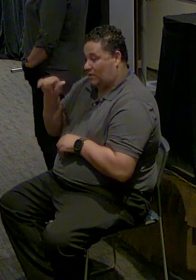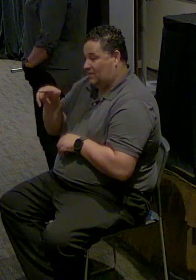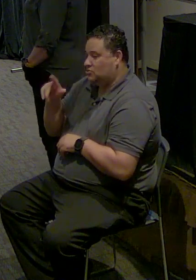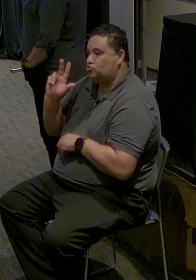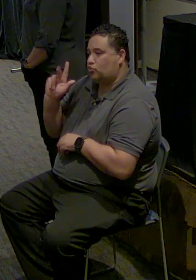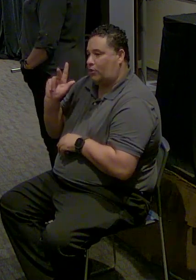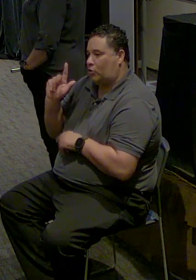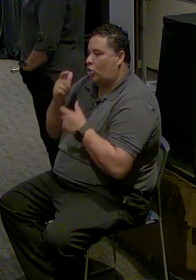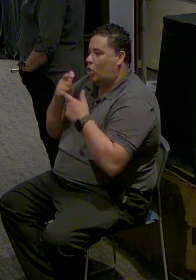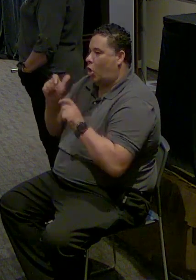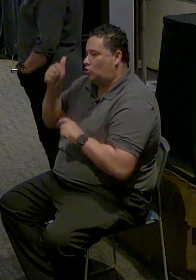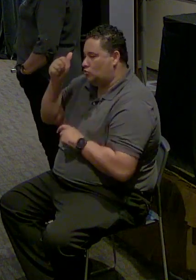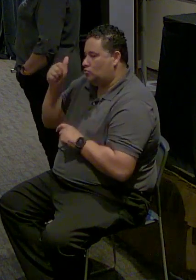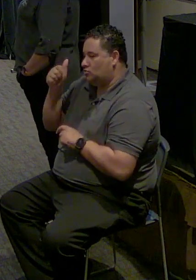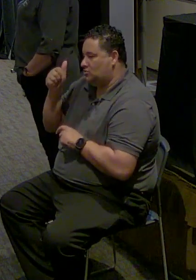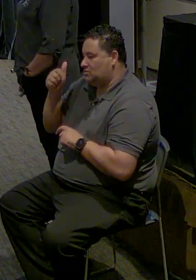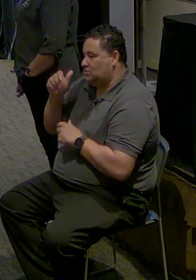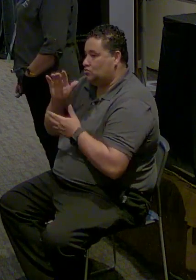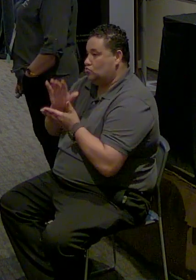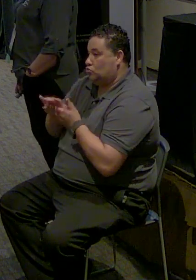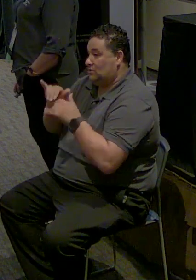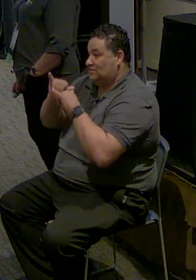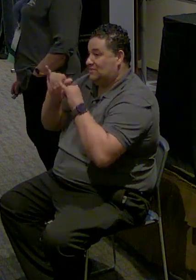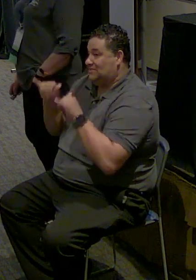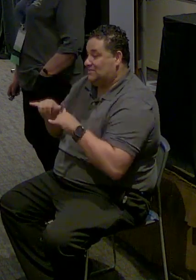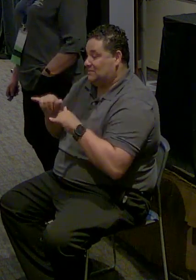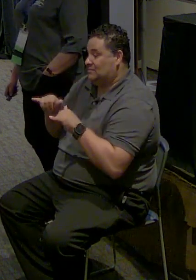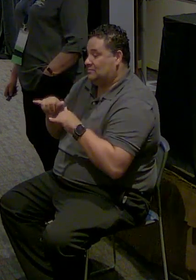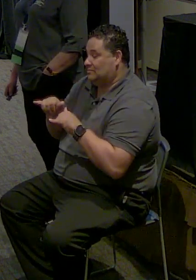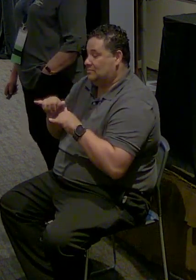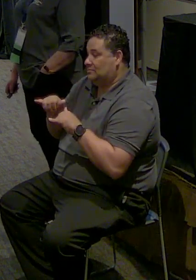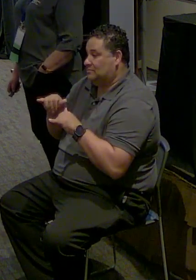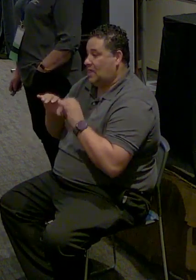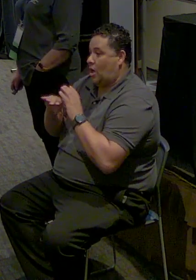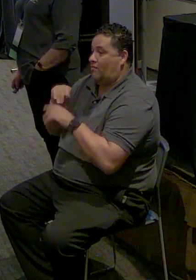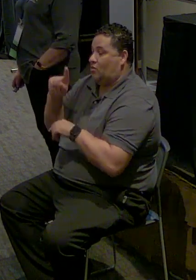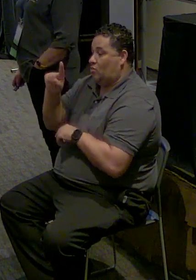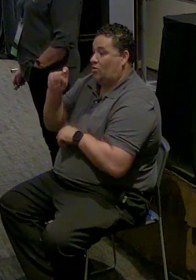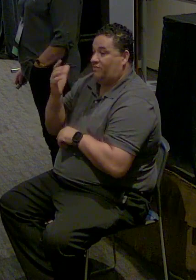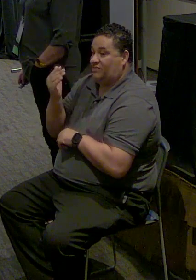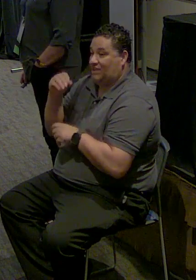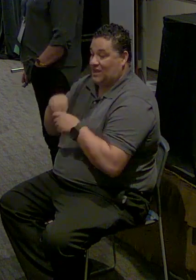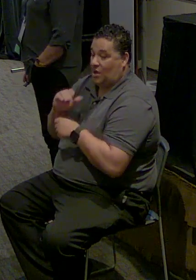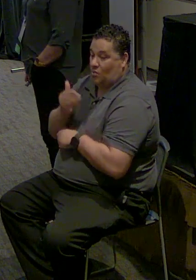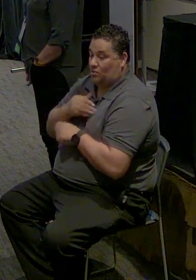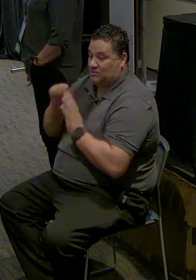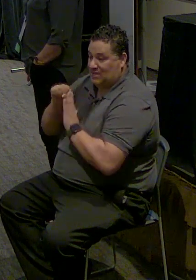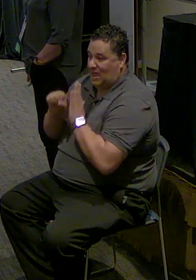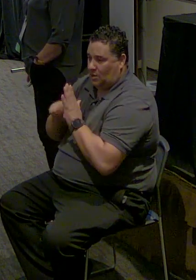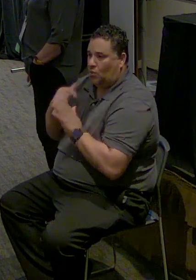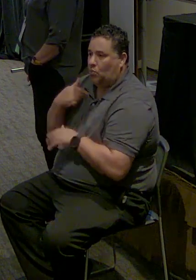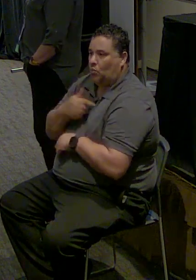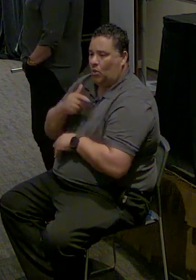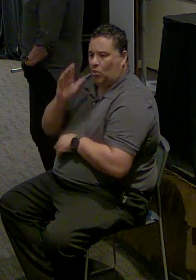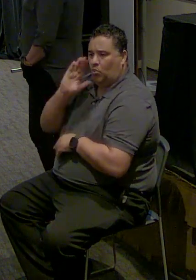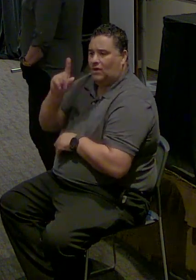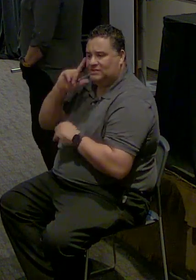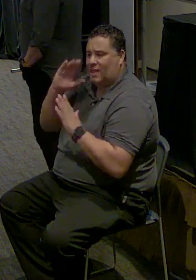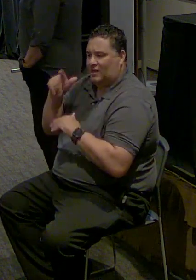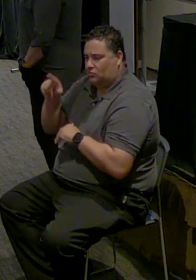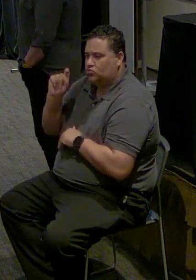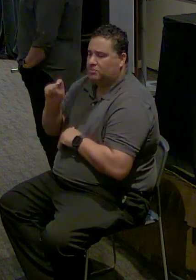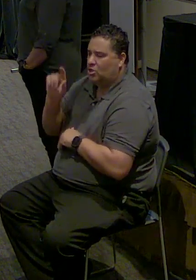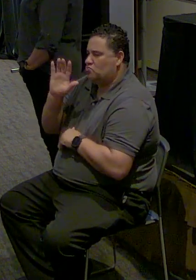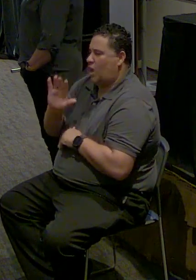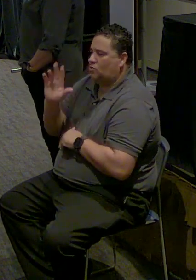23rd largest school system out of 115 in our state, we would expect that they should be around